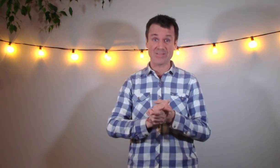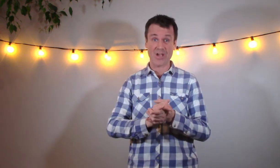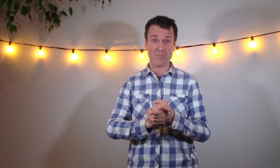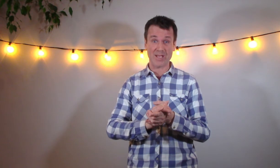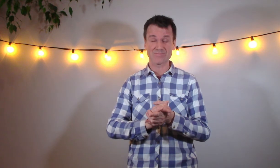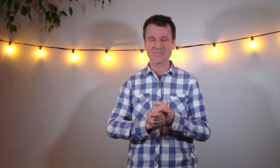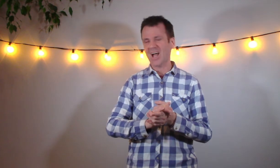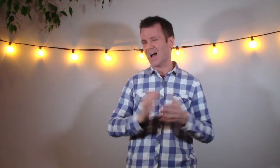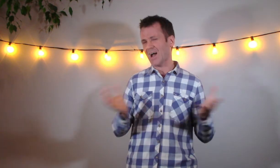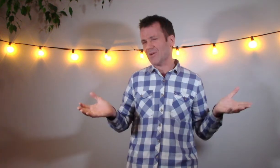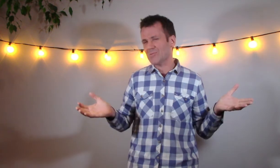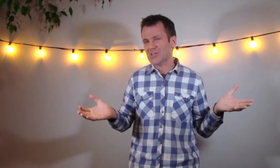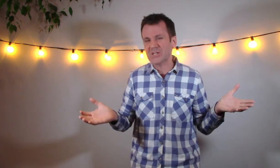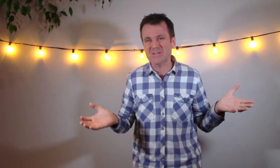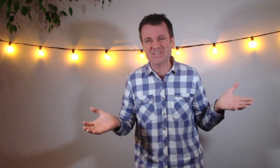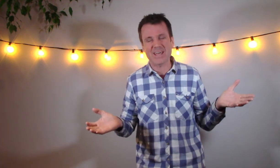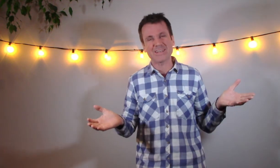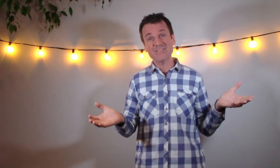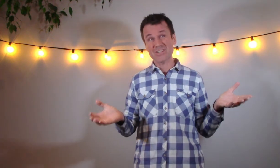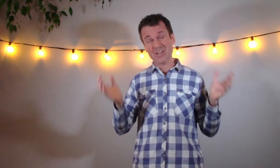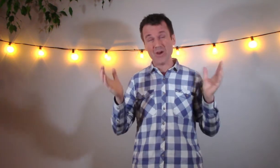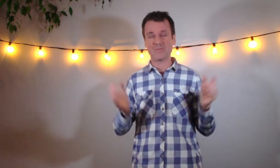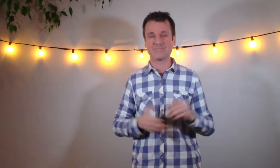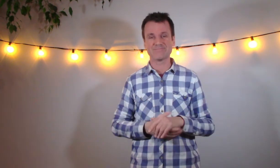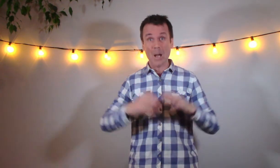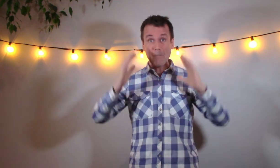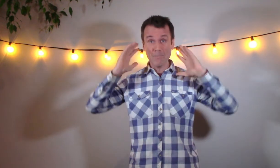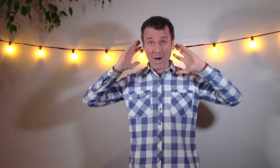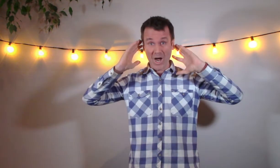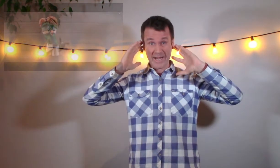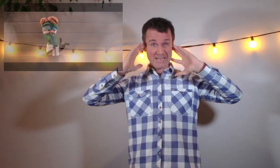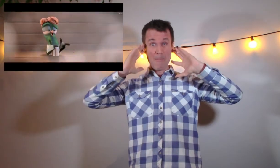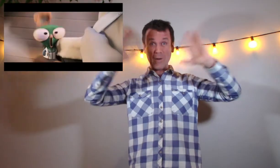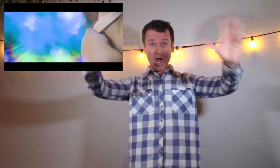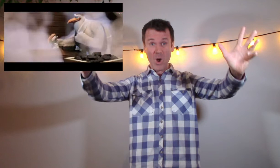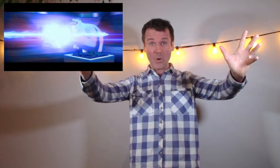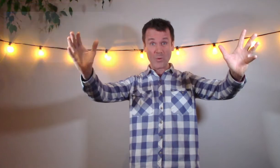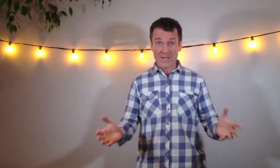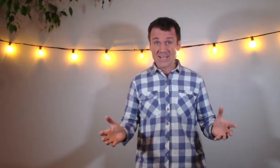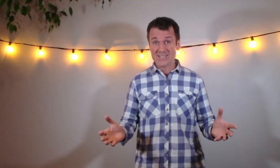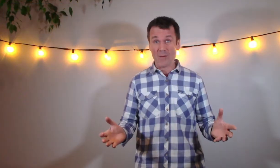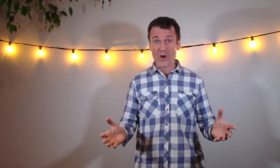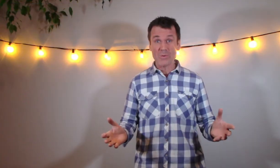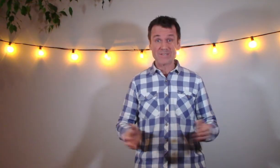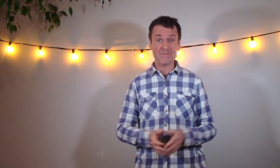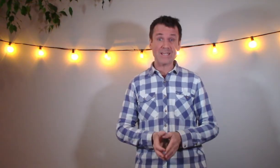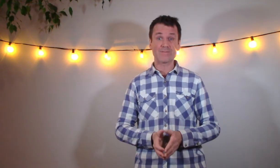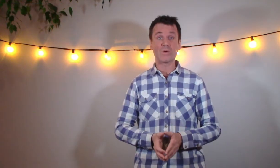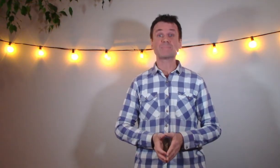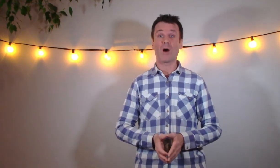Naomi. I wonder what she would have said if she'd known. Mind blown! Being someone who is faithful is part of